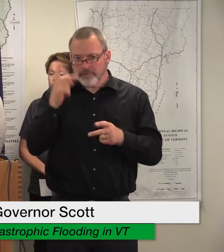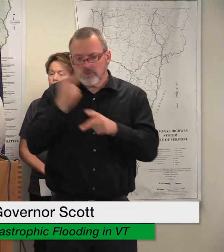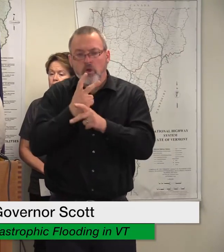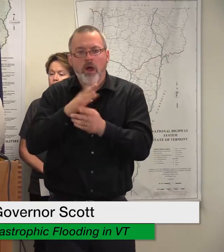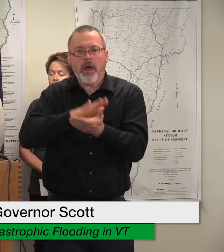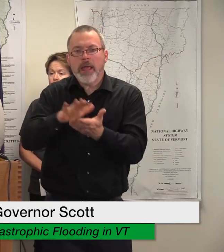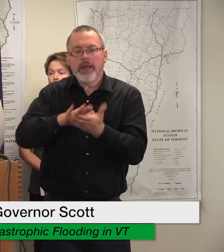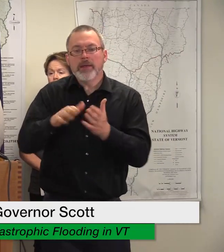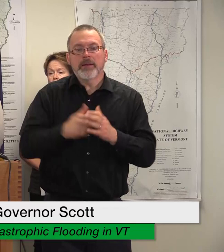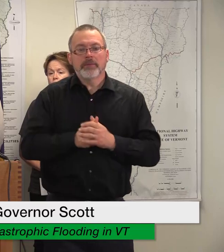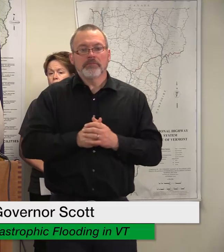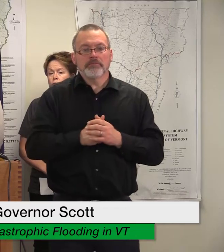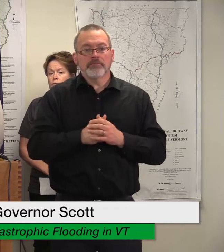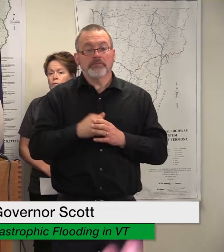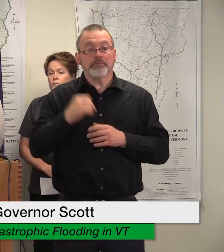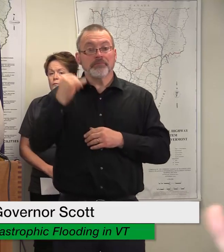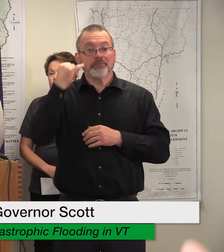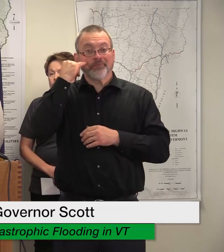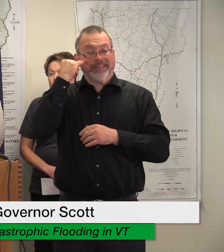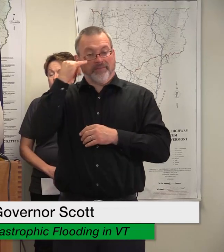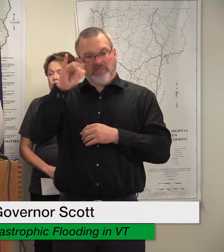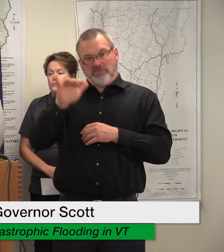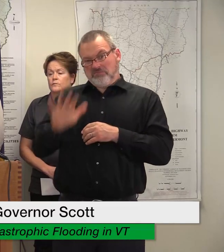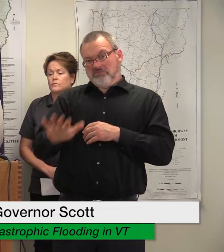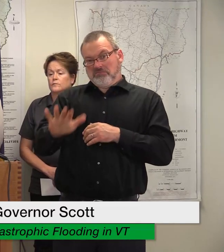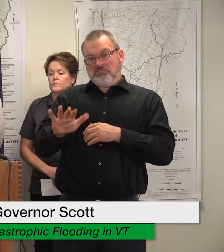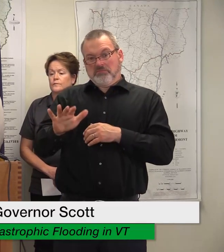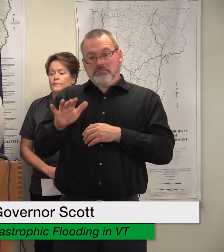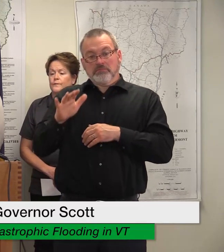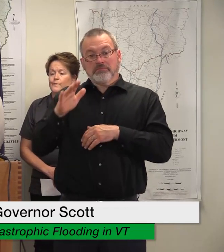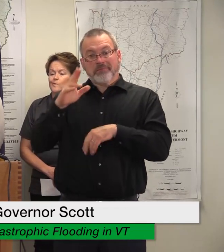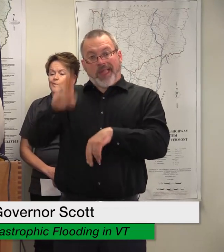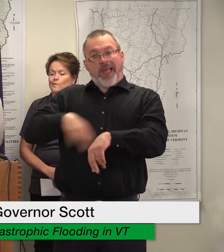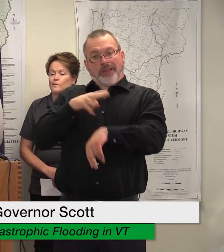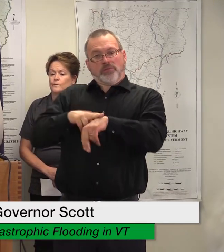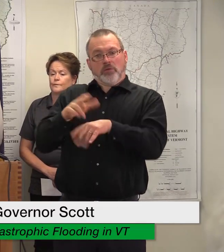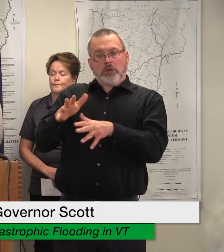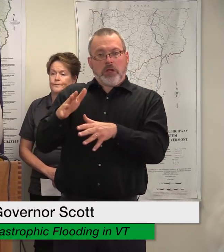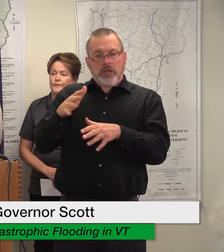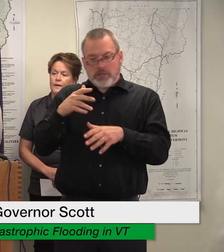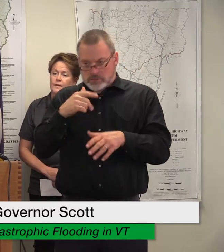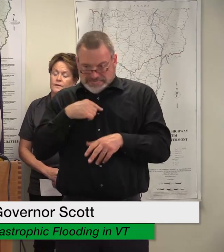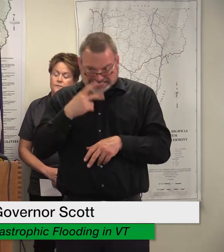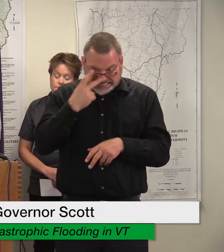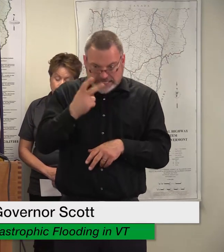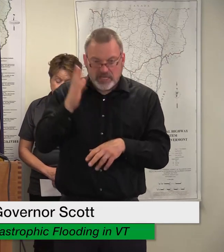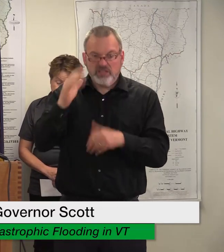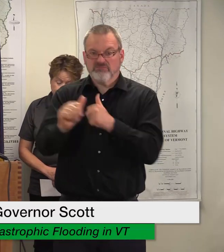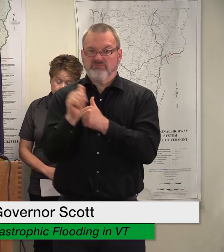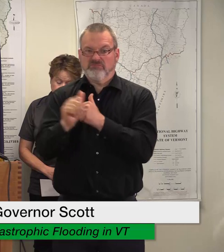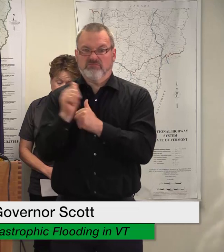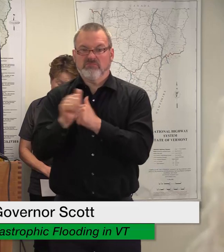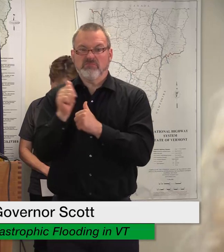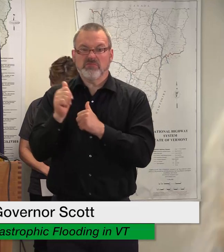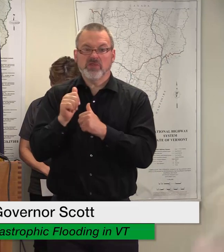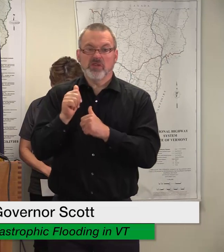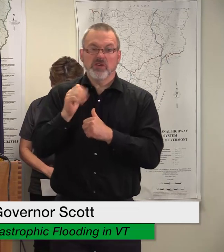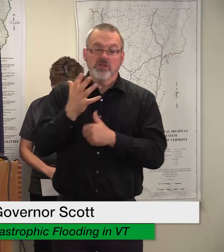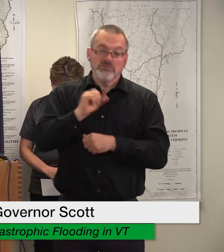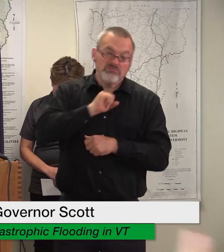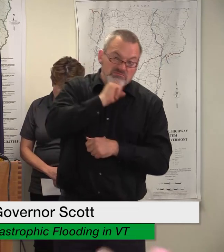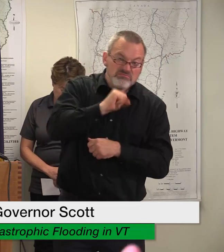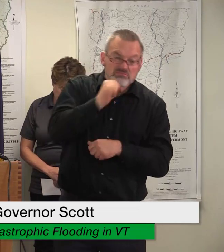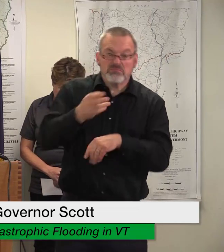conditions caused by natural debris are creating an immediate risk, for example, there is wood, boulders, or debris changing